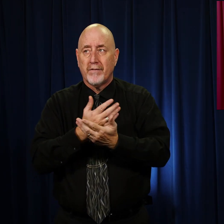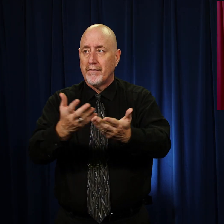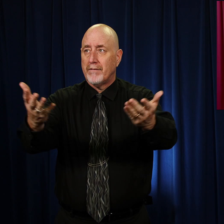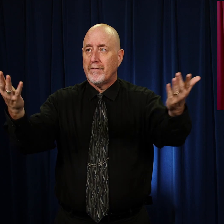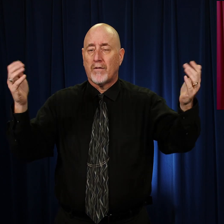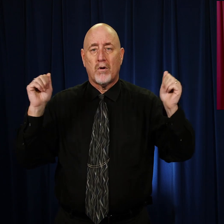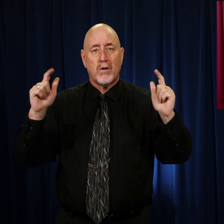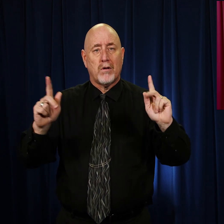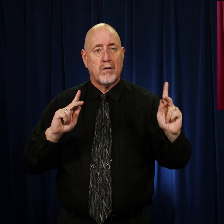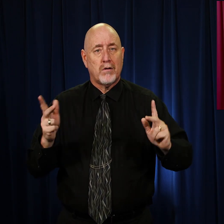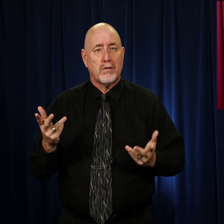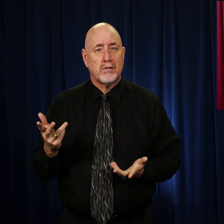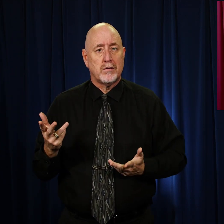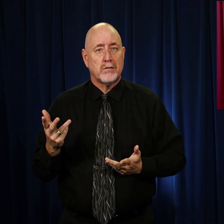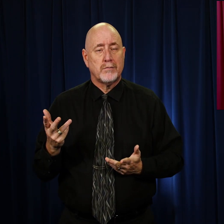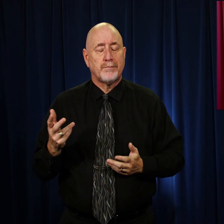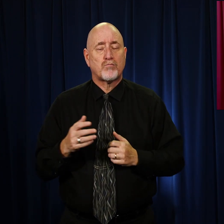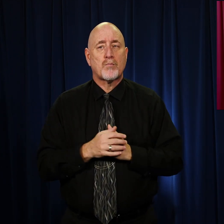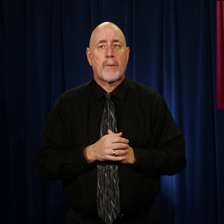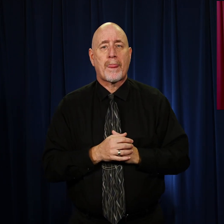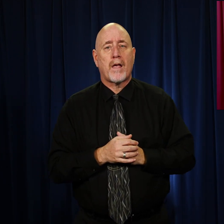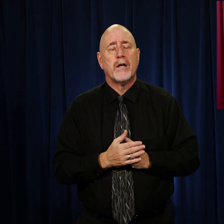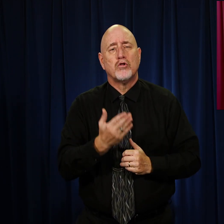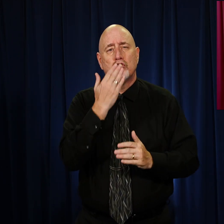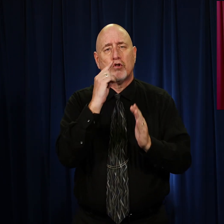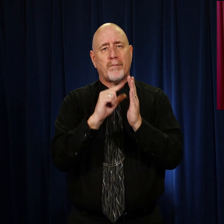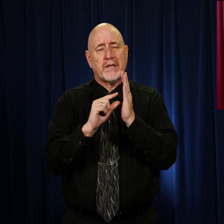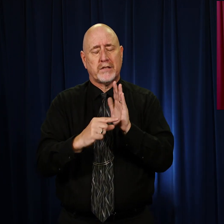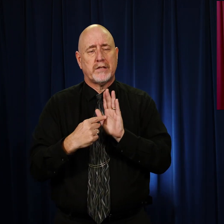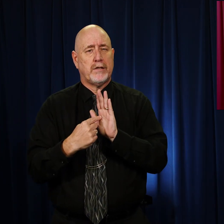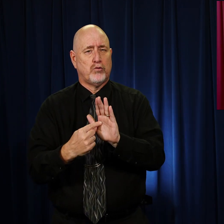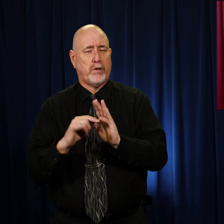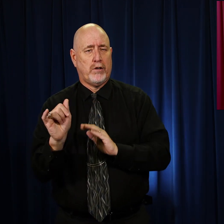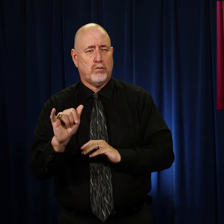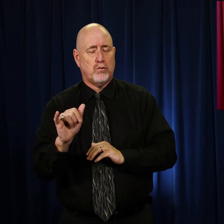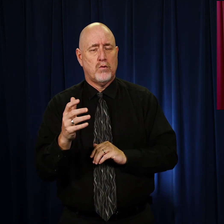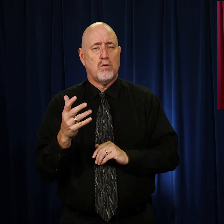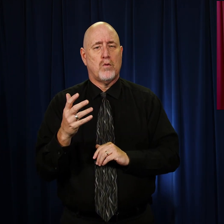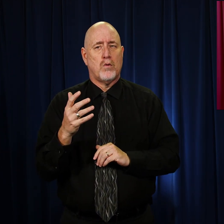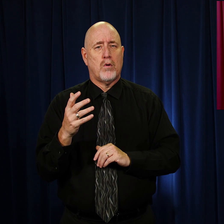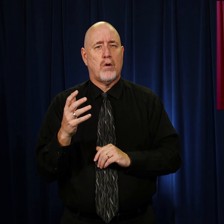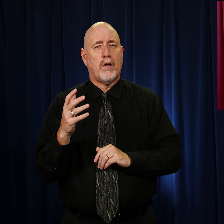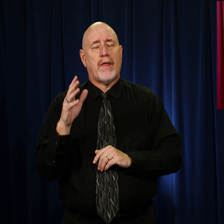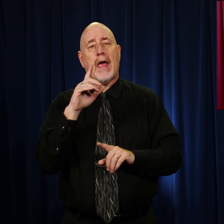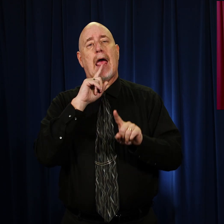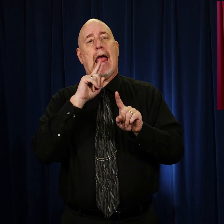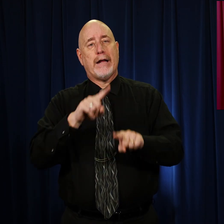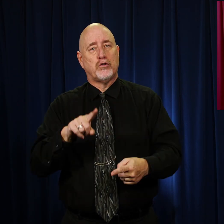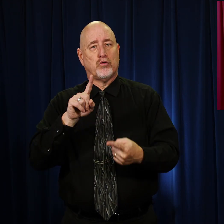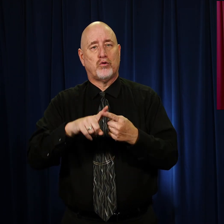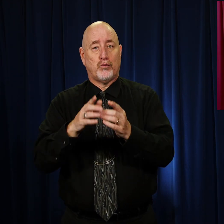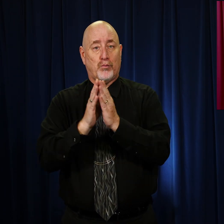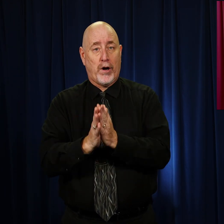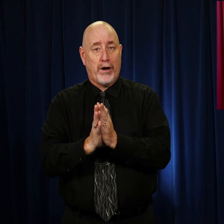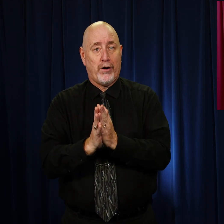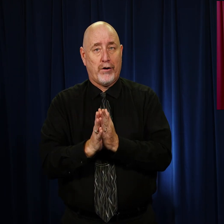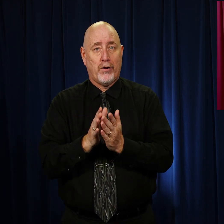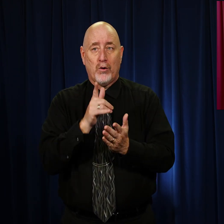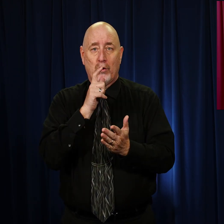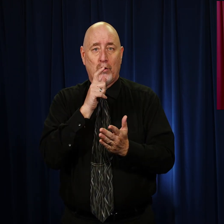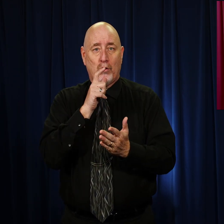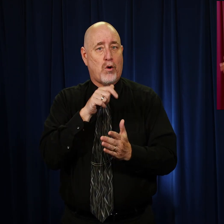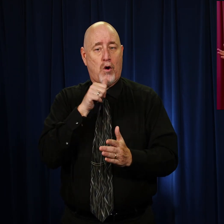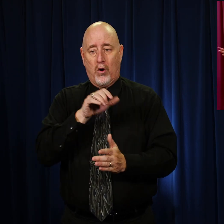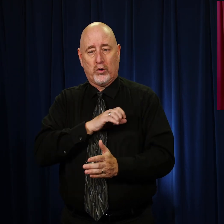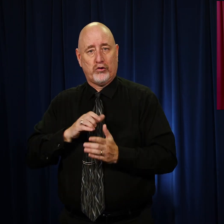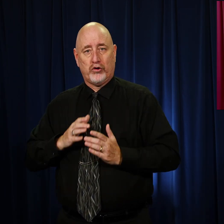for all. Now, this is also a good passage to illustrate the supposed answer to prayer of those that are outside